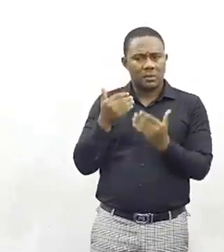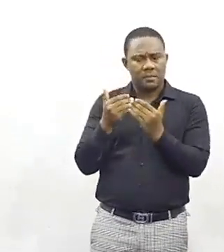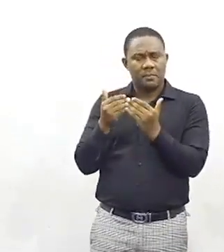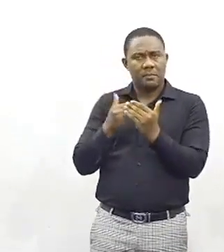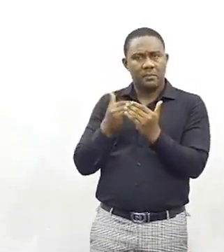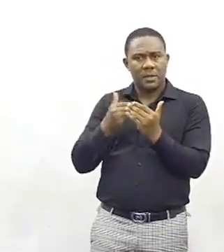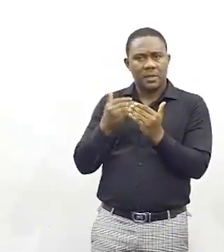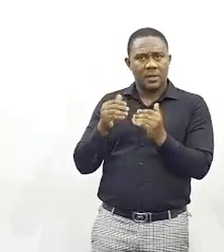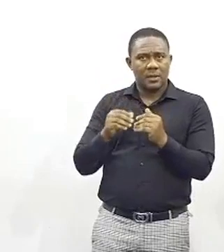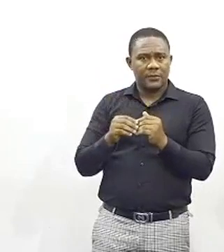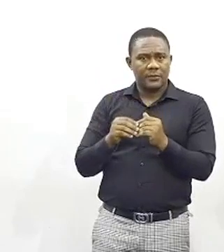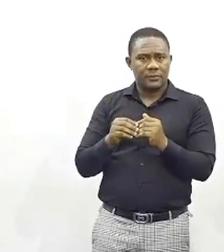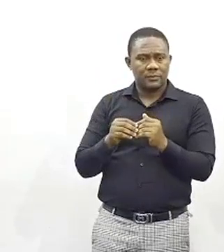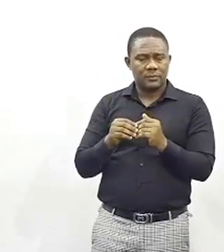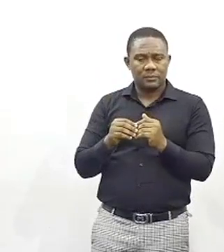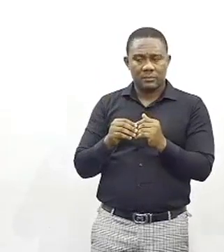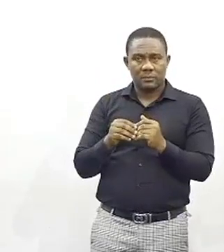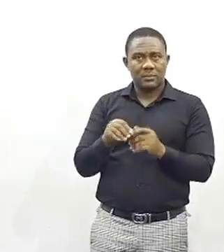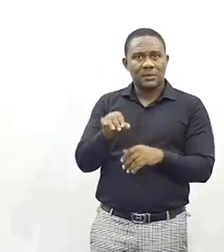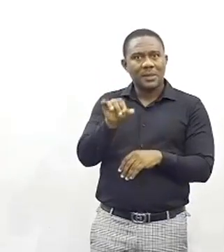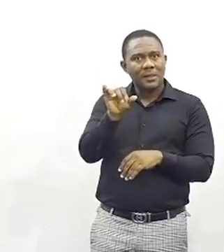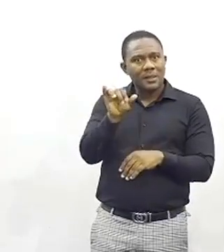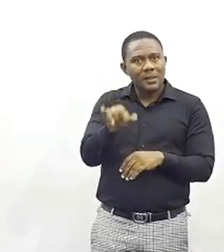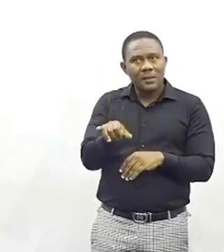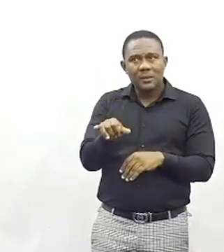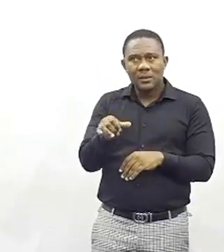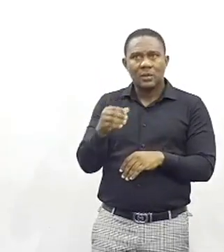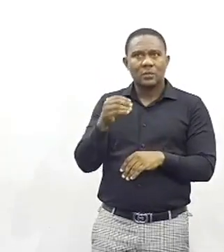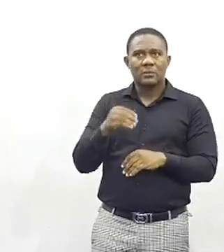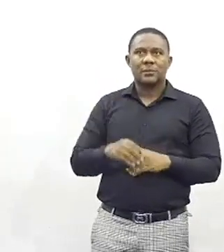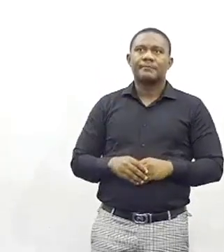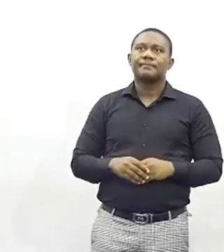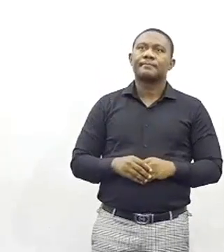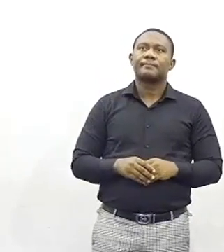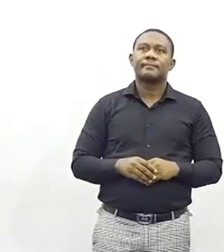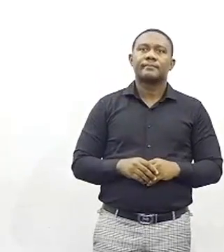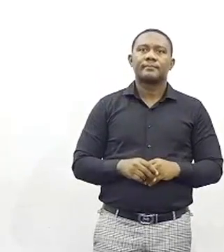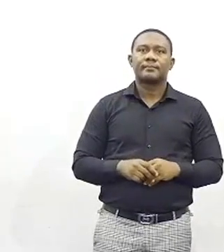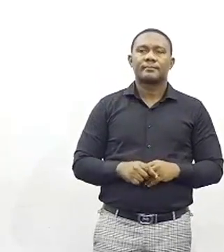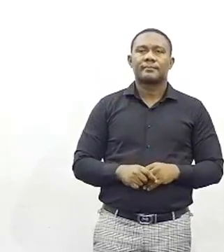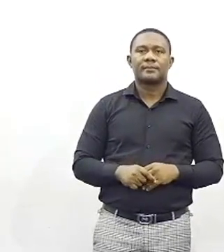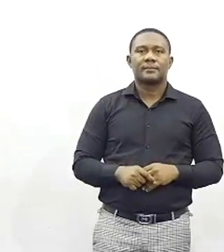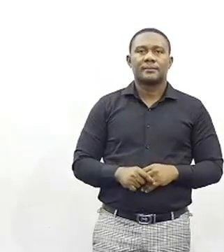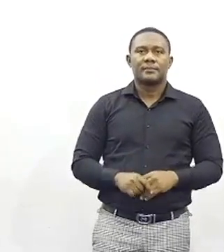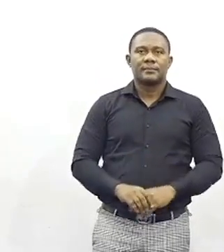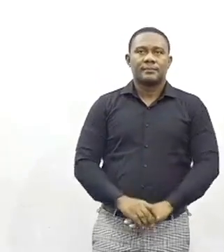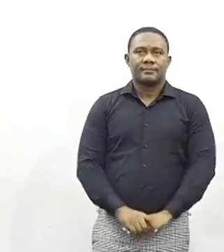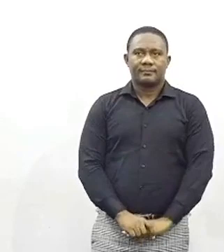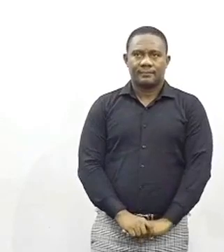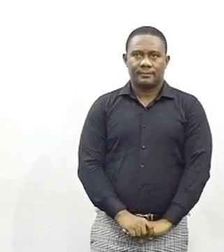in putting somebody under home management. In the what? Home management. Yes. Yes, and also